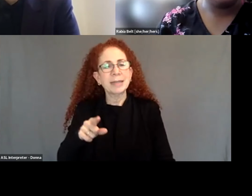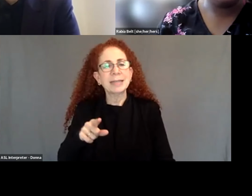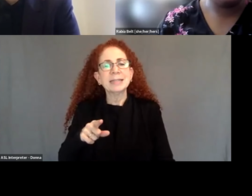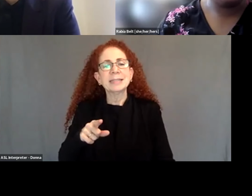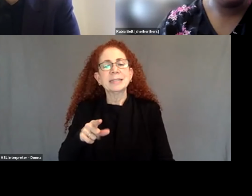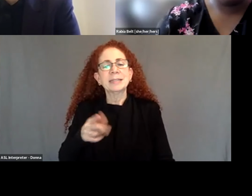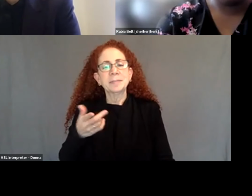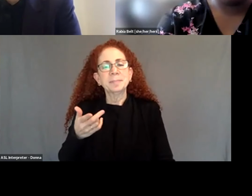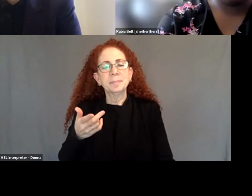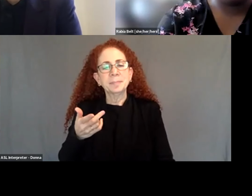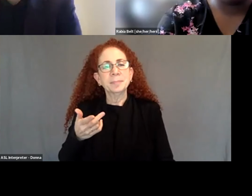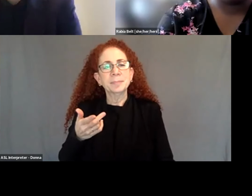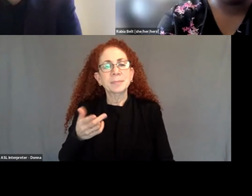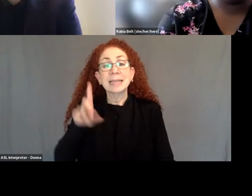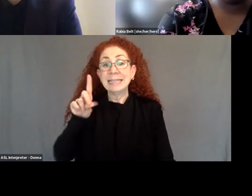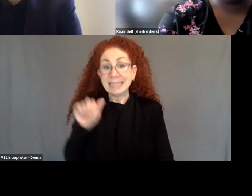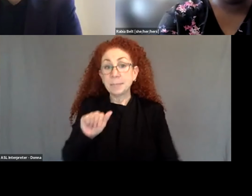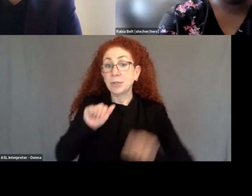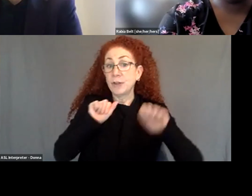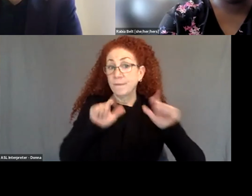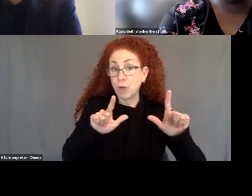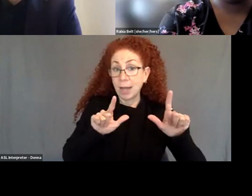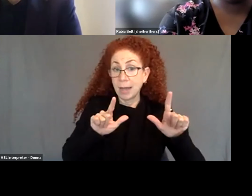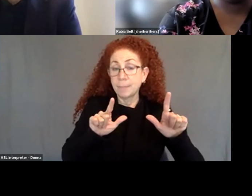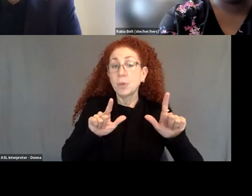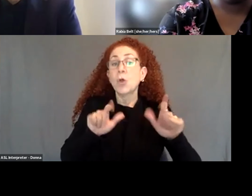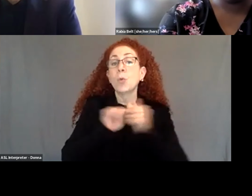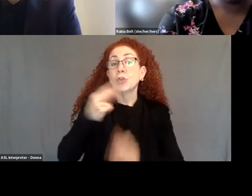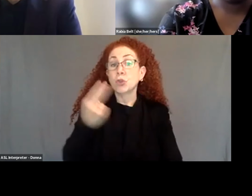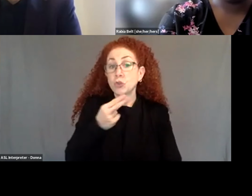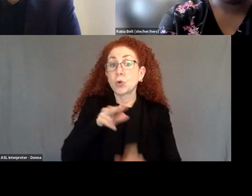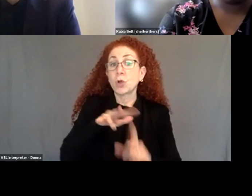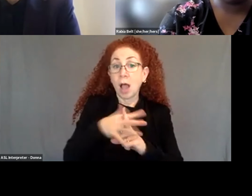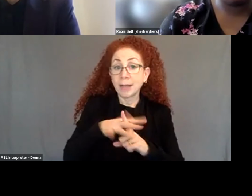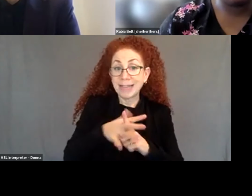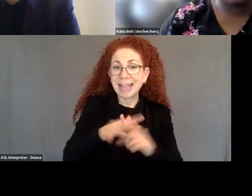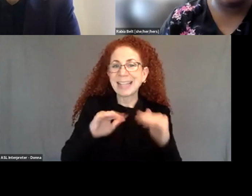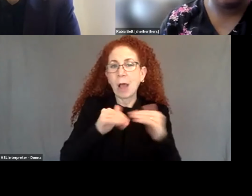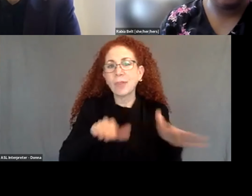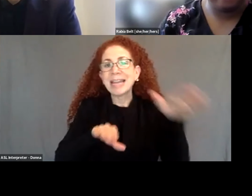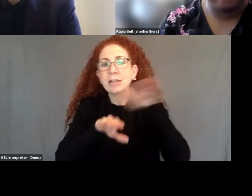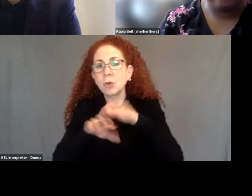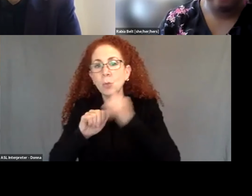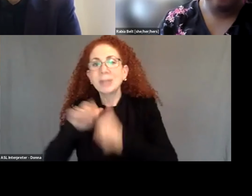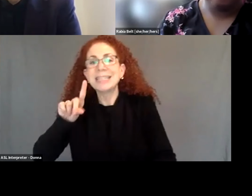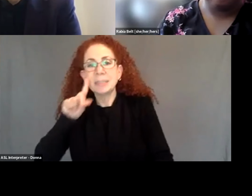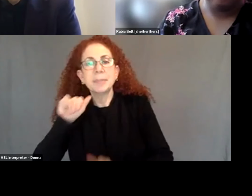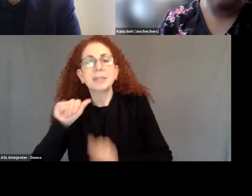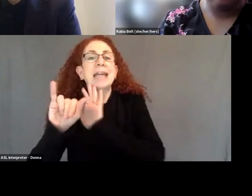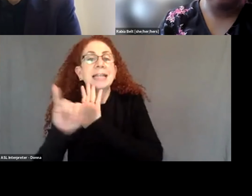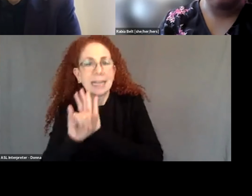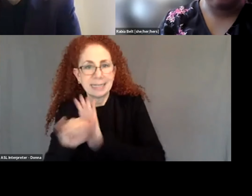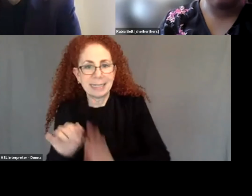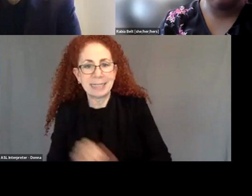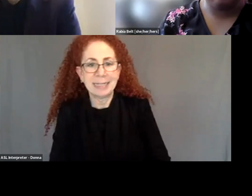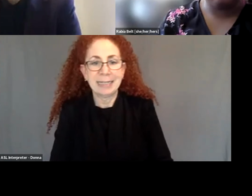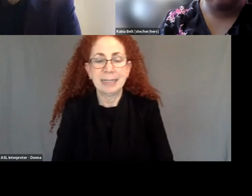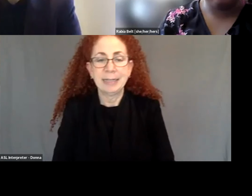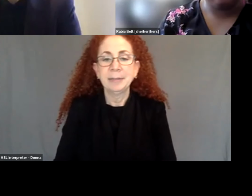speaking to disability frames in the historical context and then perhaps how that intersects with disability identity.